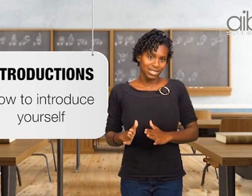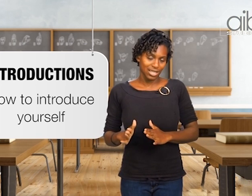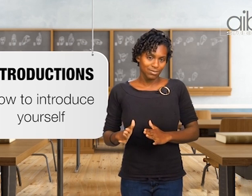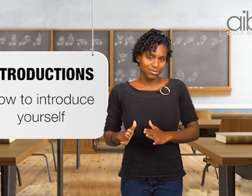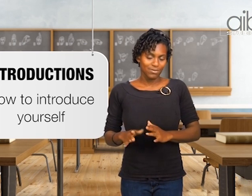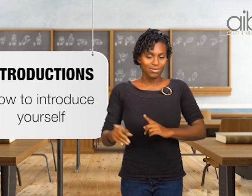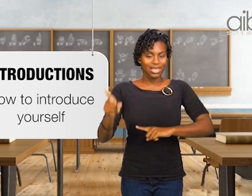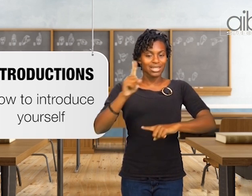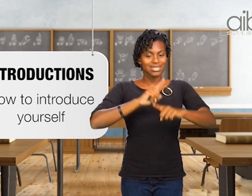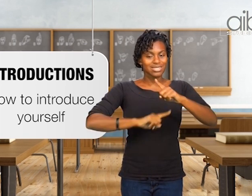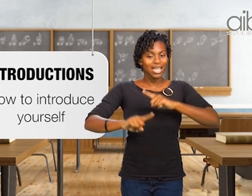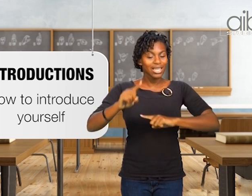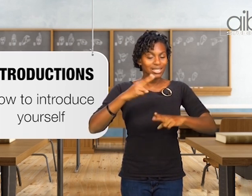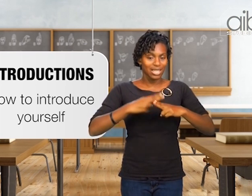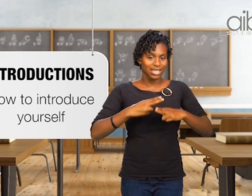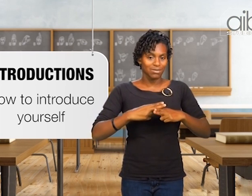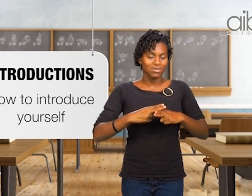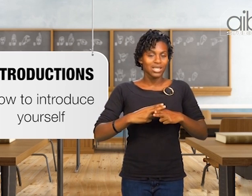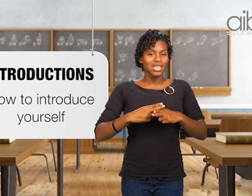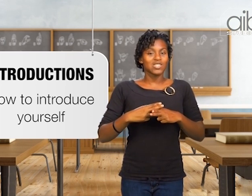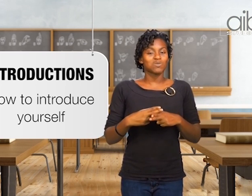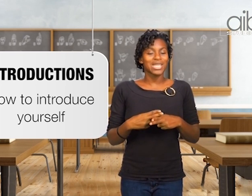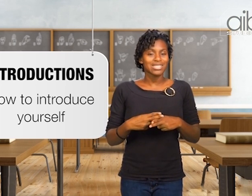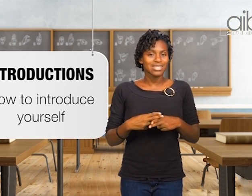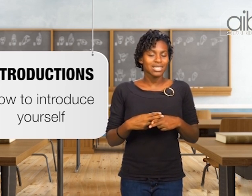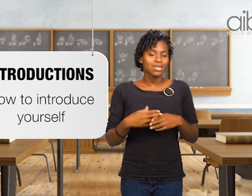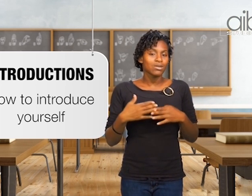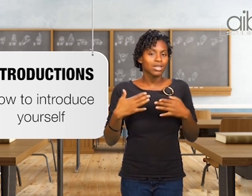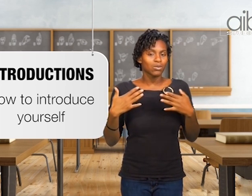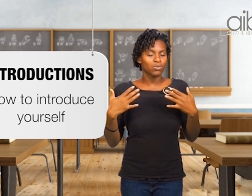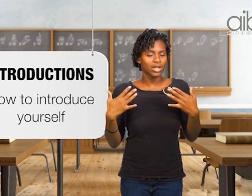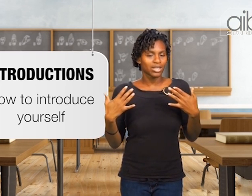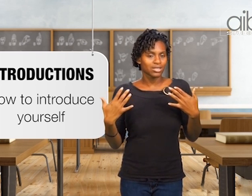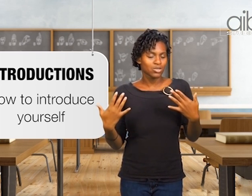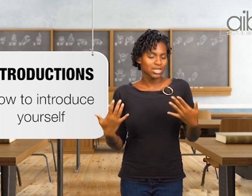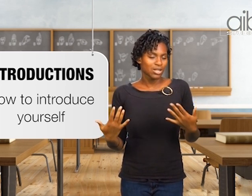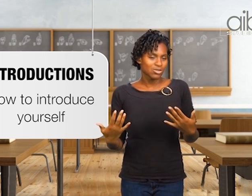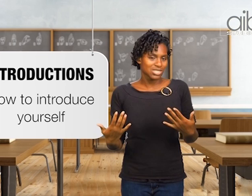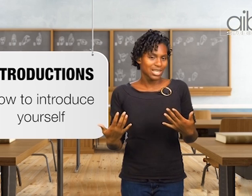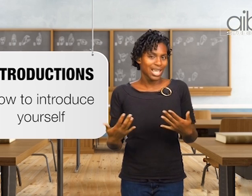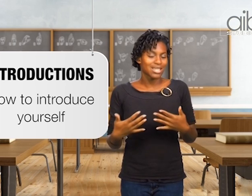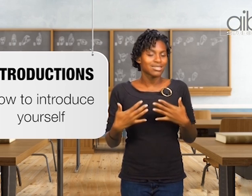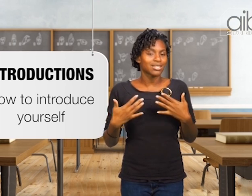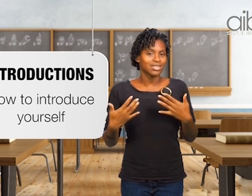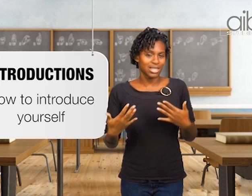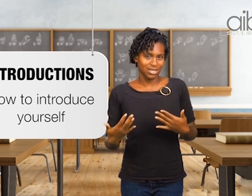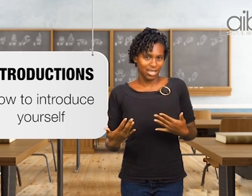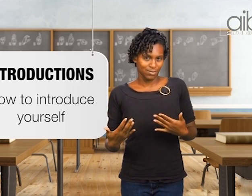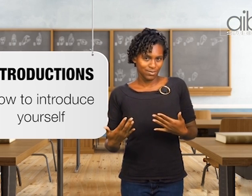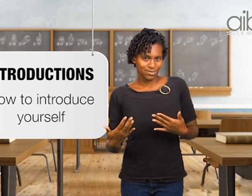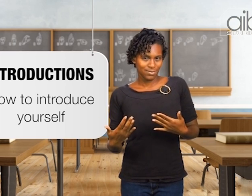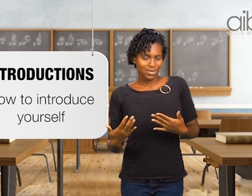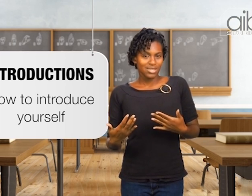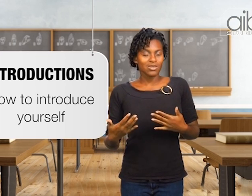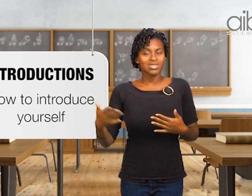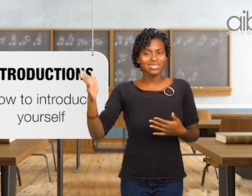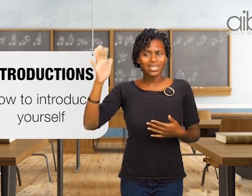name. And a sign name is basically what you can understand as a nickname. So instead of